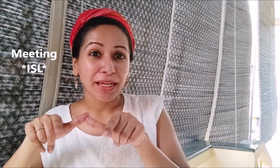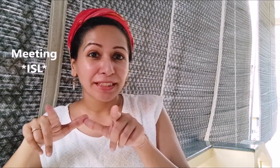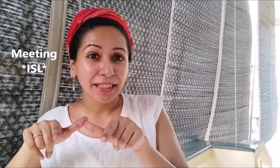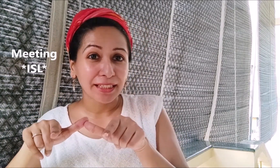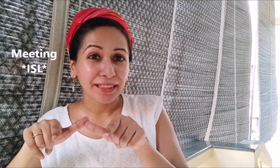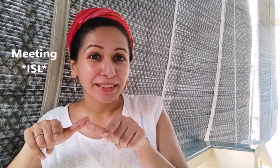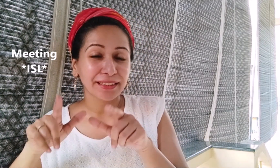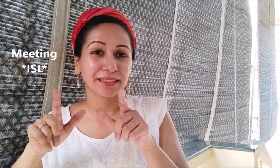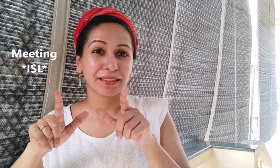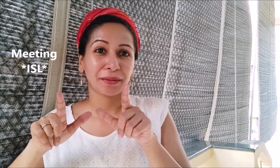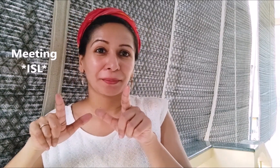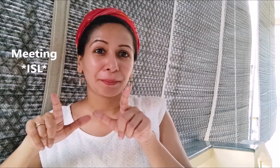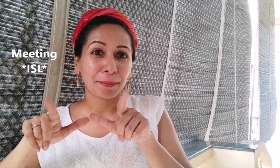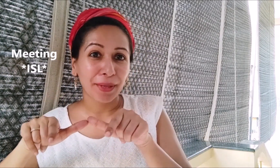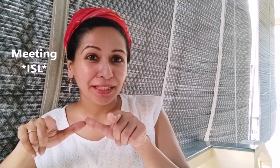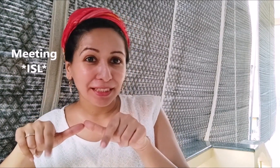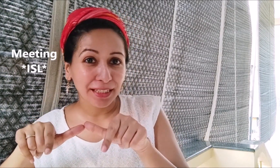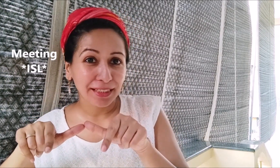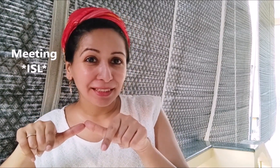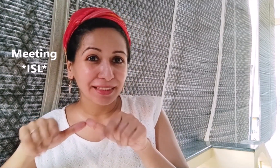Meeting, meeting,